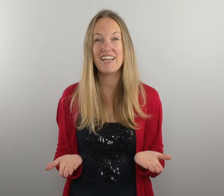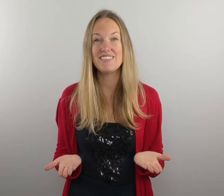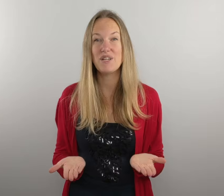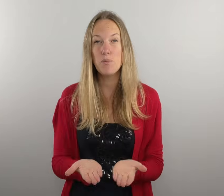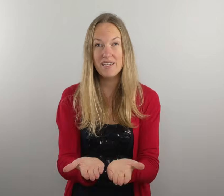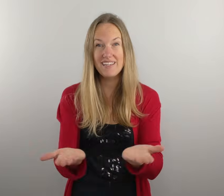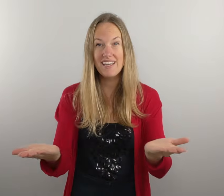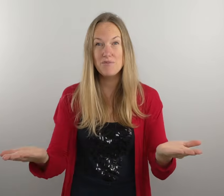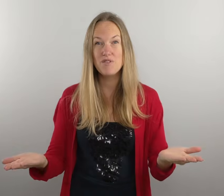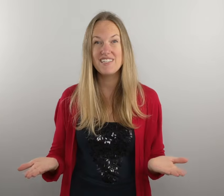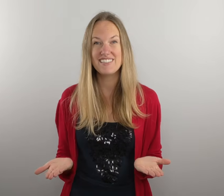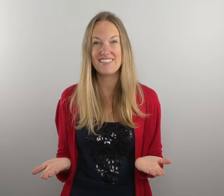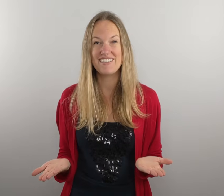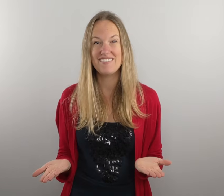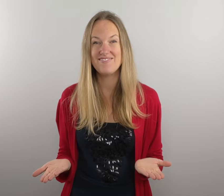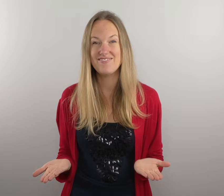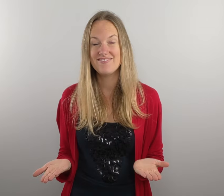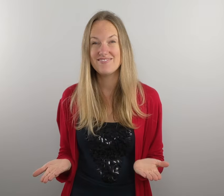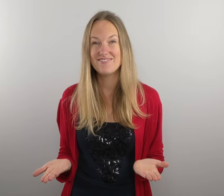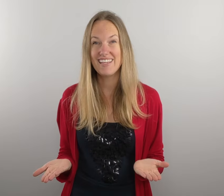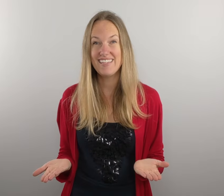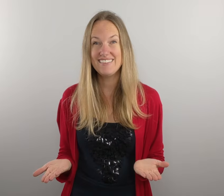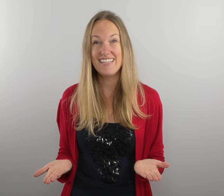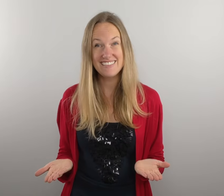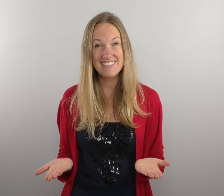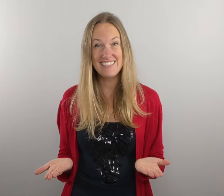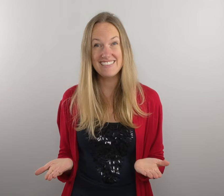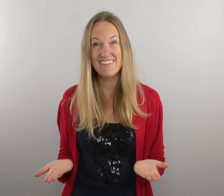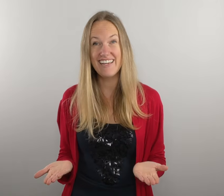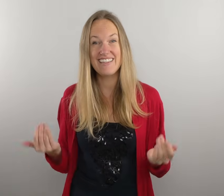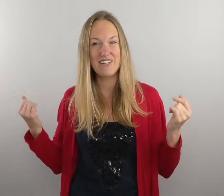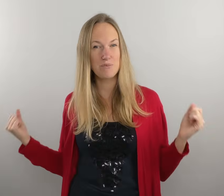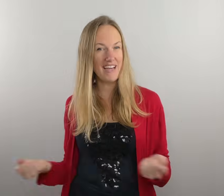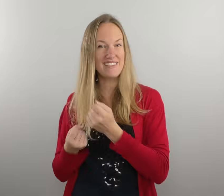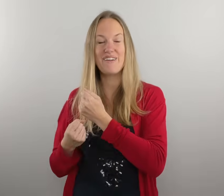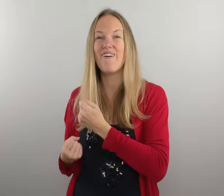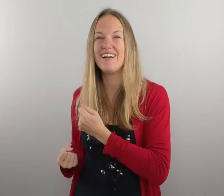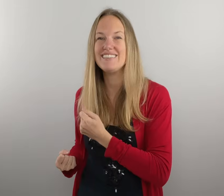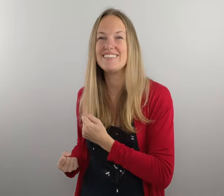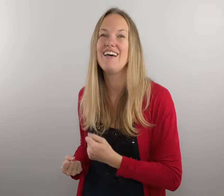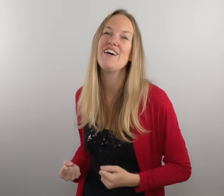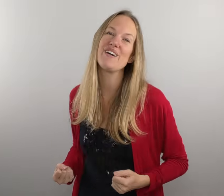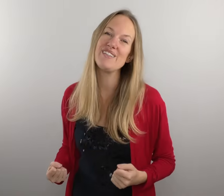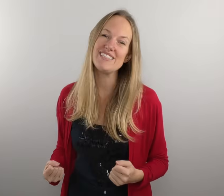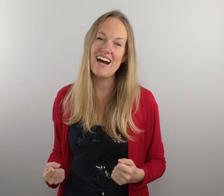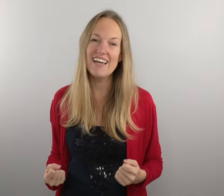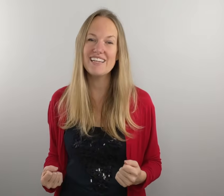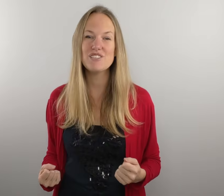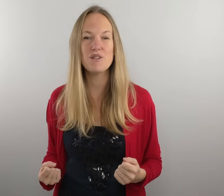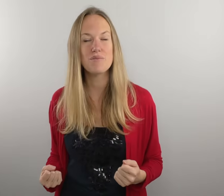hands open and move in a circle. Okay, that's nice and easy, right? And then it goes back to the chorus. Good tidings we bring